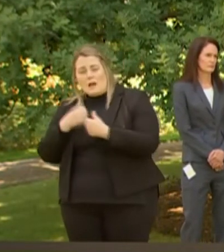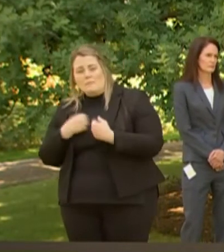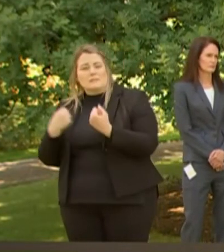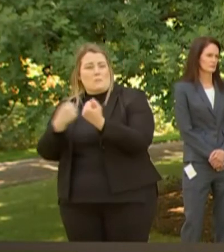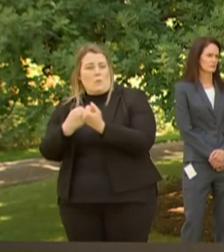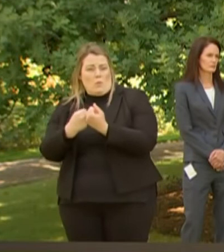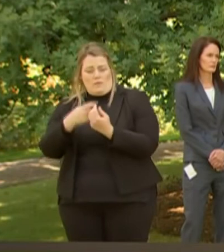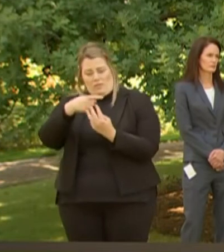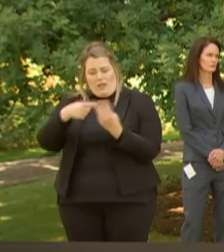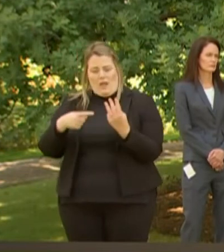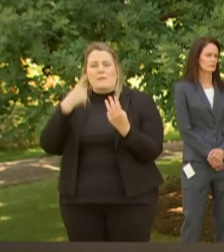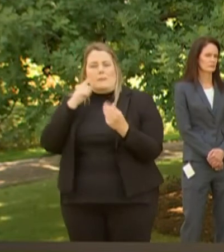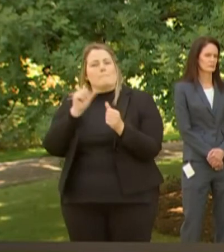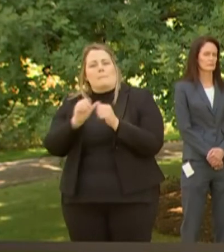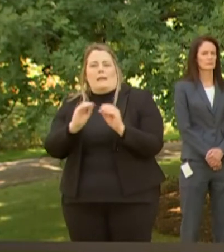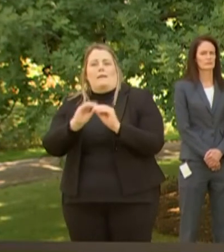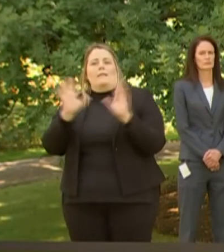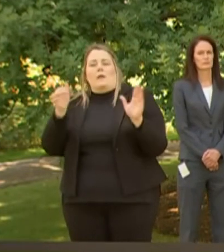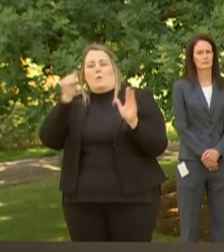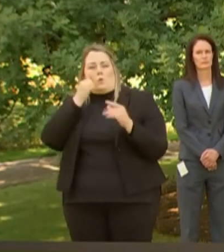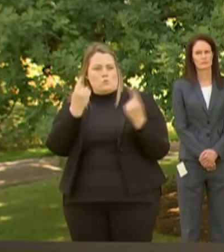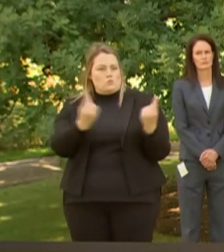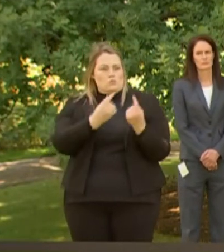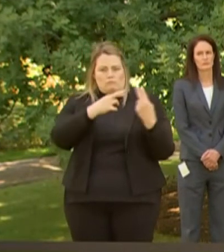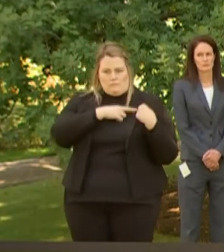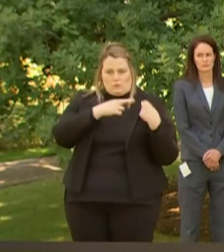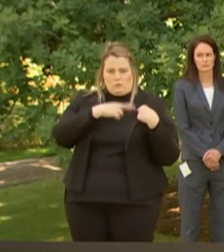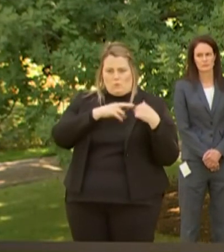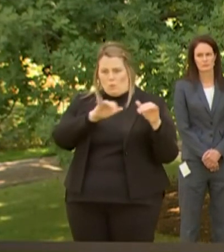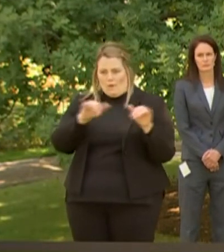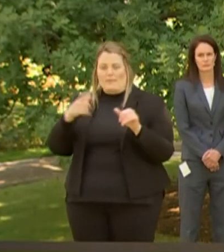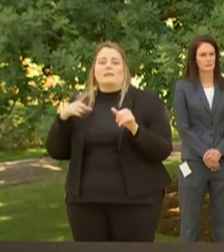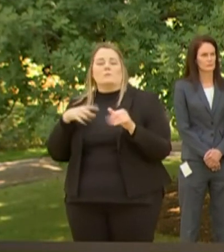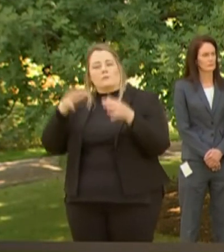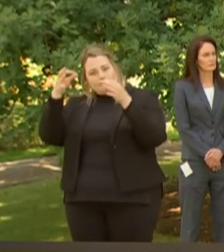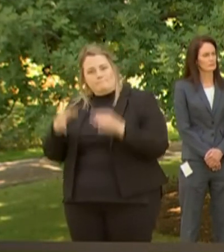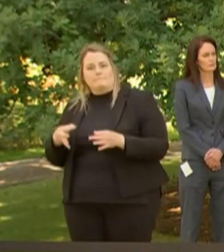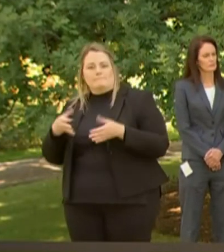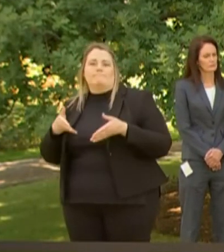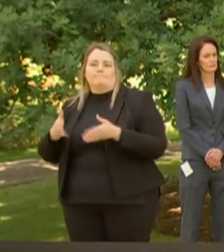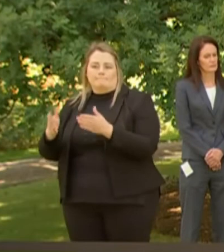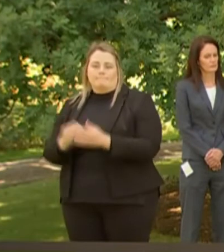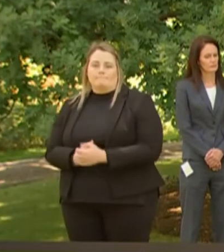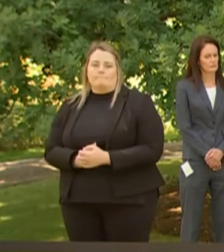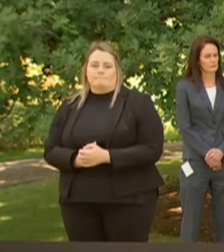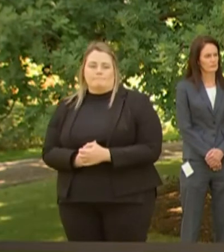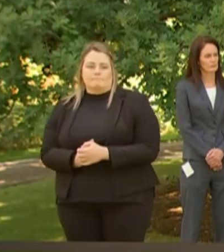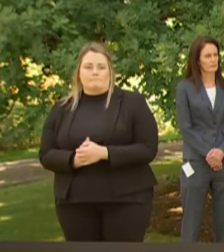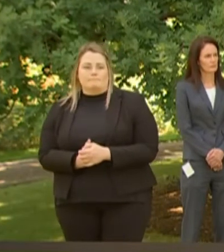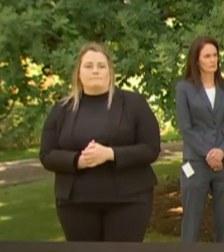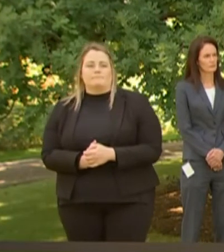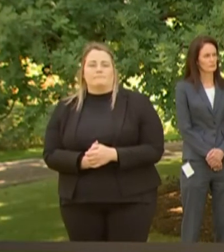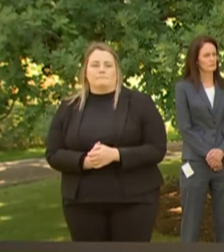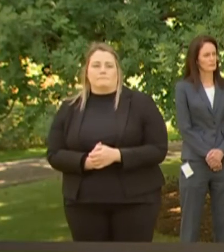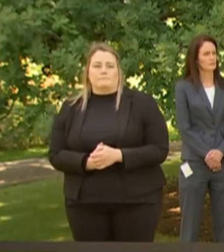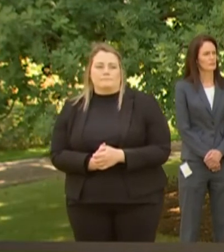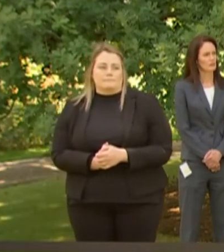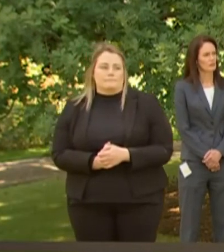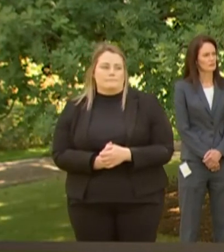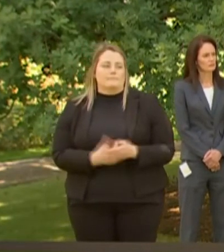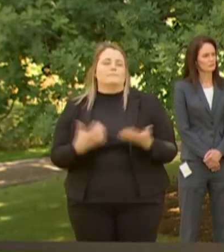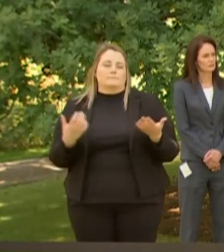you will finish up with much better outcomes. That's my view. That's why we've reset it that way. I would just say on the issue of different ministers, obviously it needed to